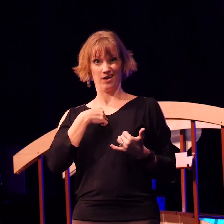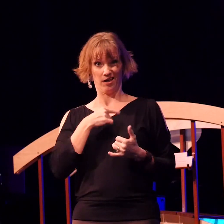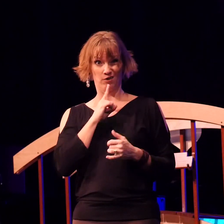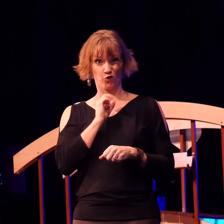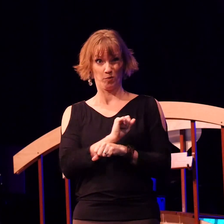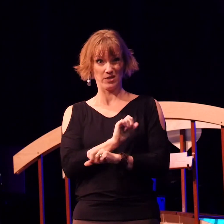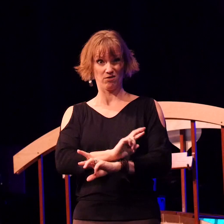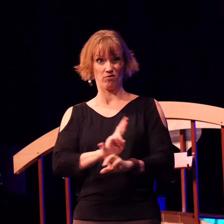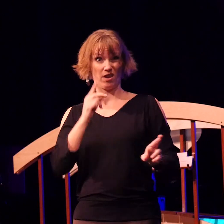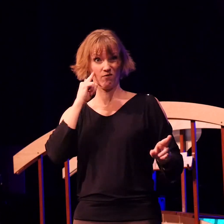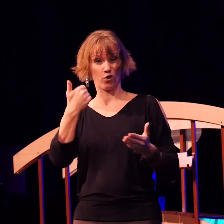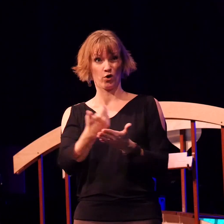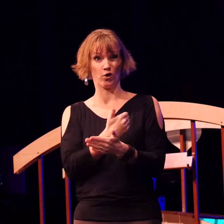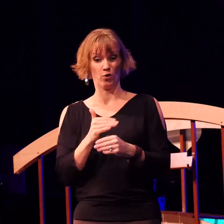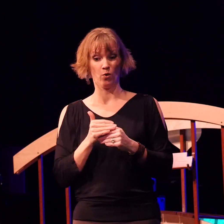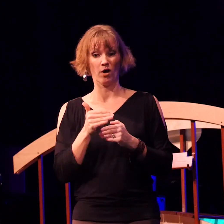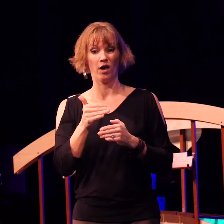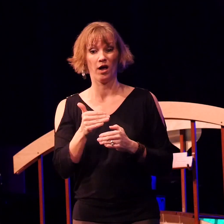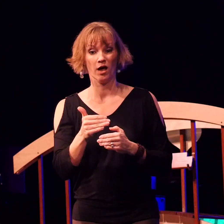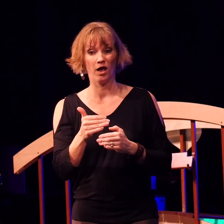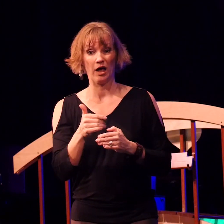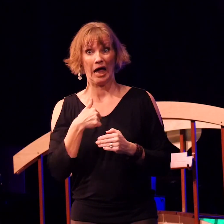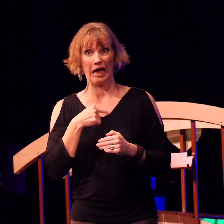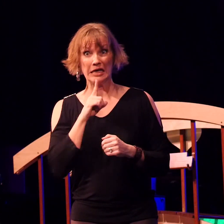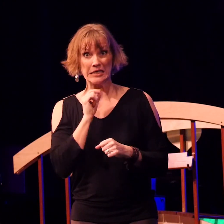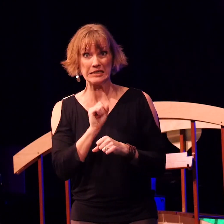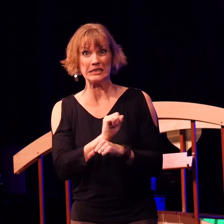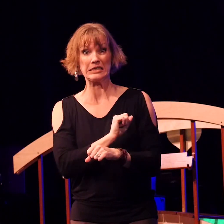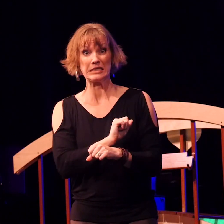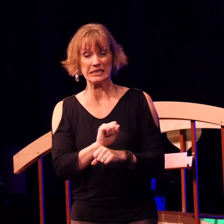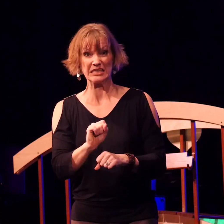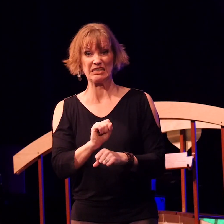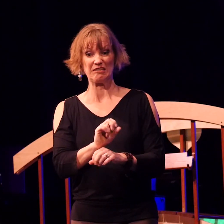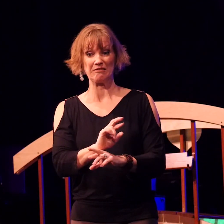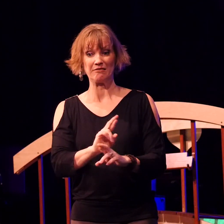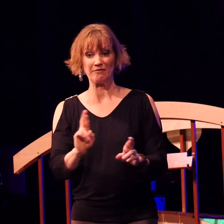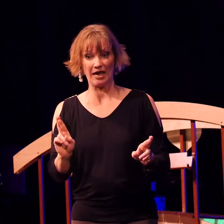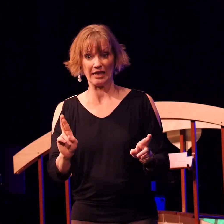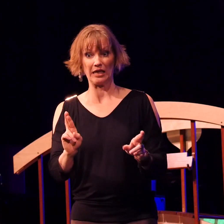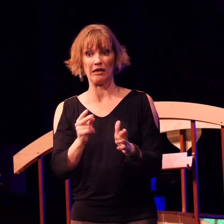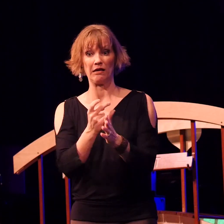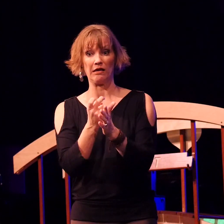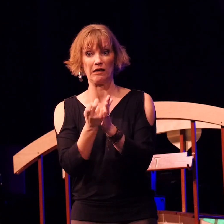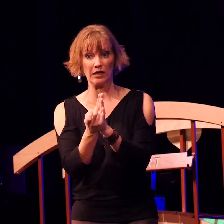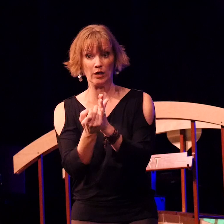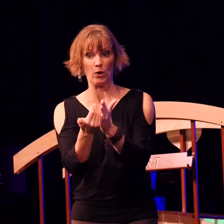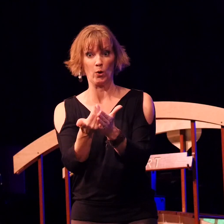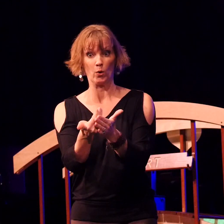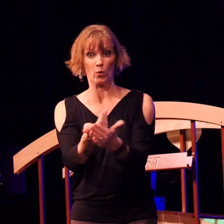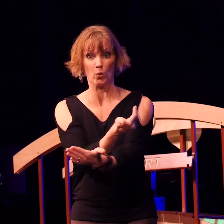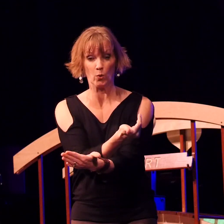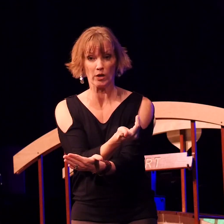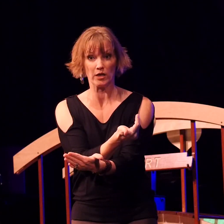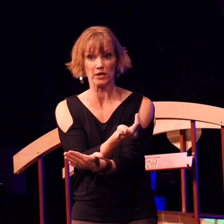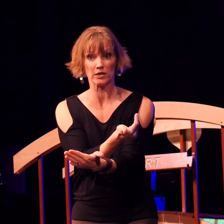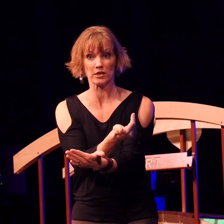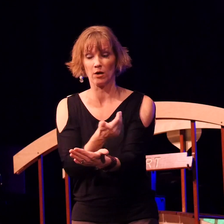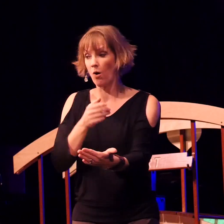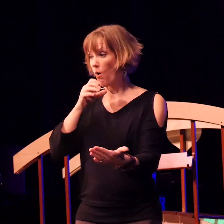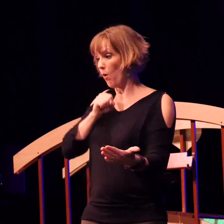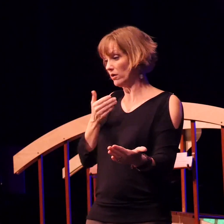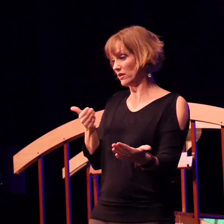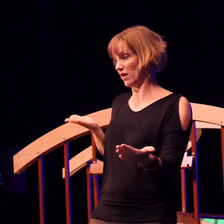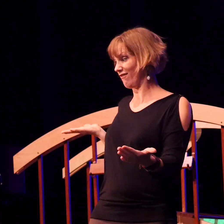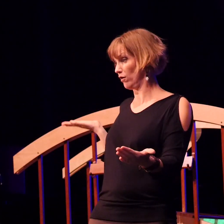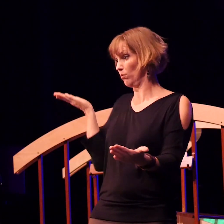for the new? Am I really, really ready to go into profound newness and not carry a bunch of the old